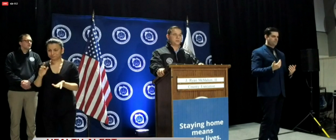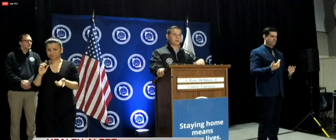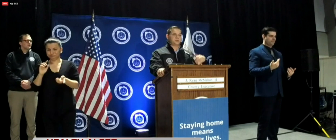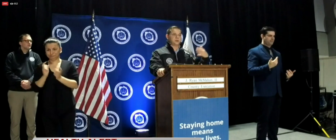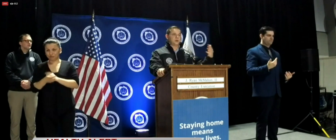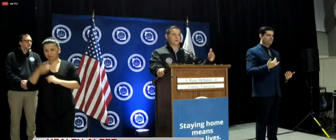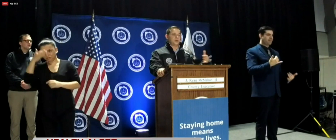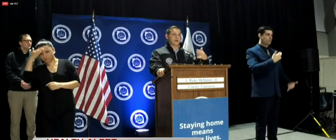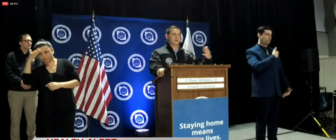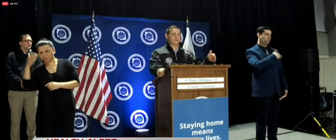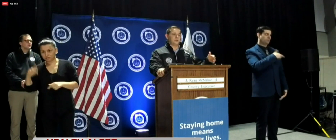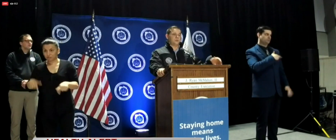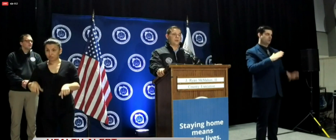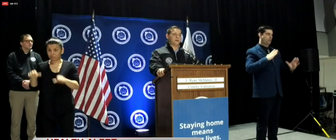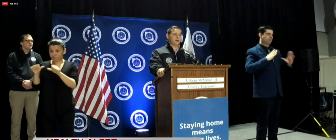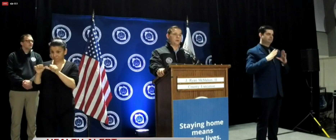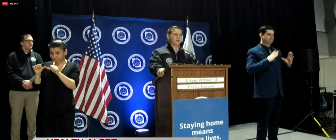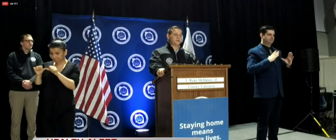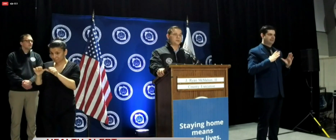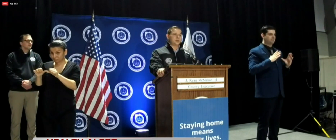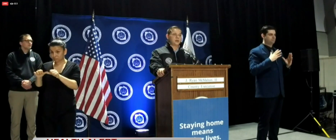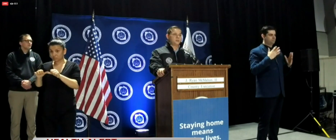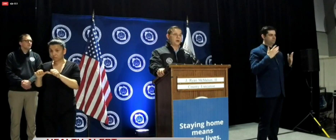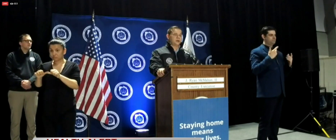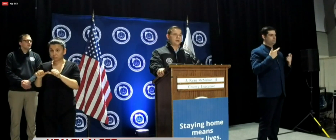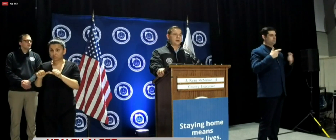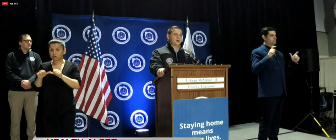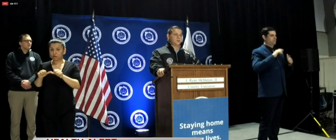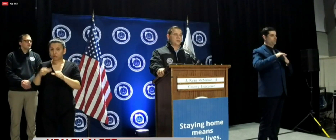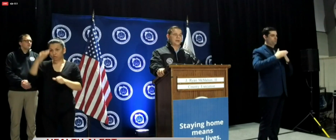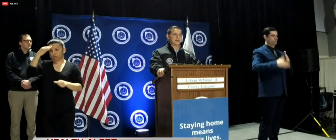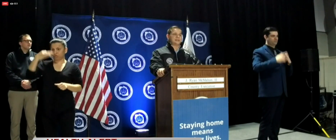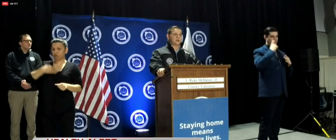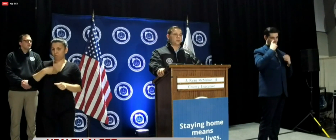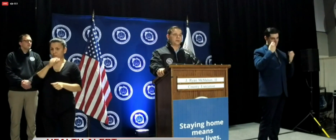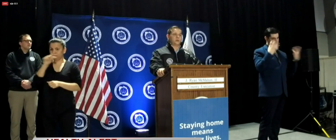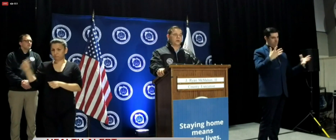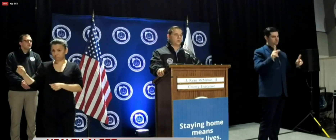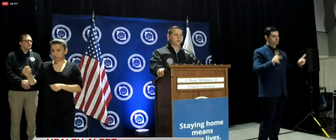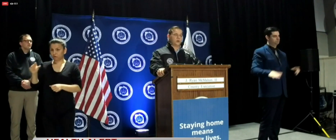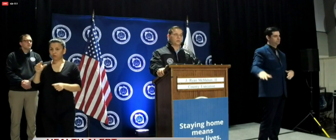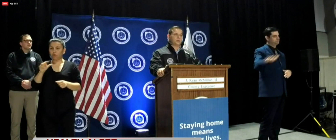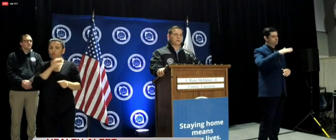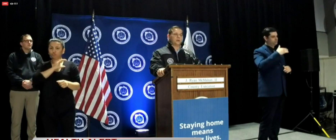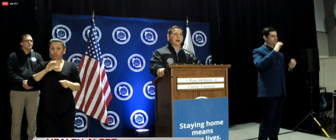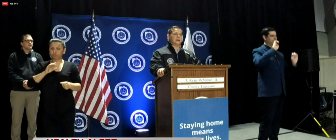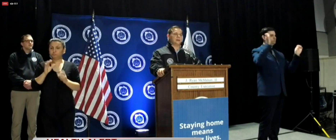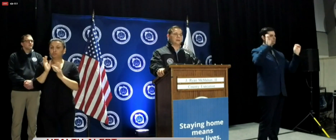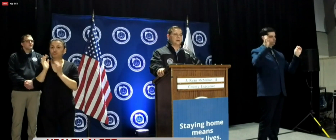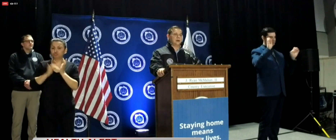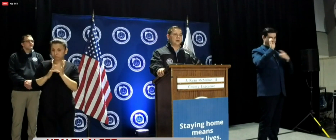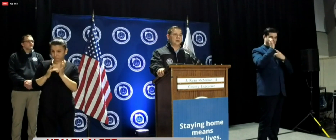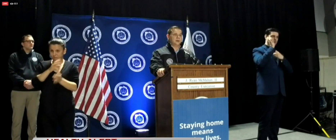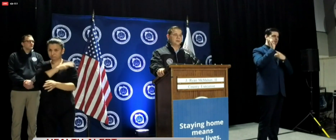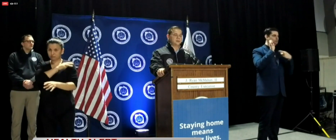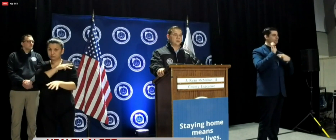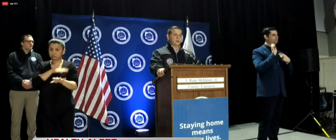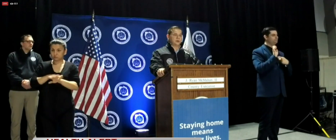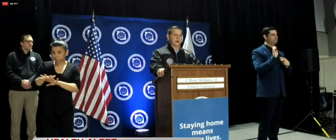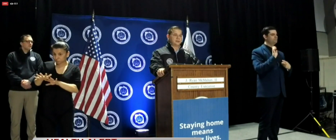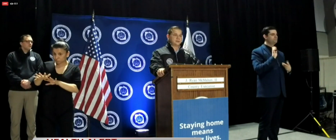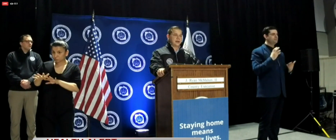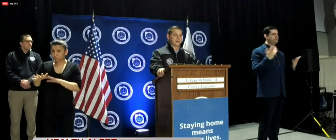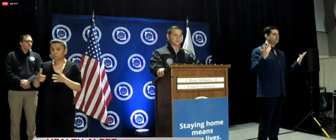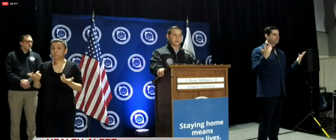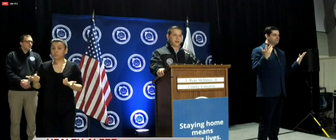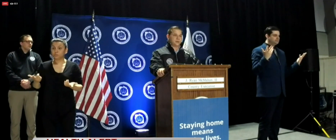holidays, the biggest weekend for many of our religions, but we can't celebrate it the way we would normally do that. And so